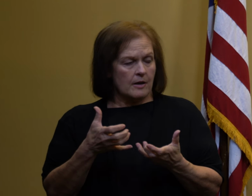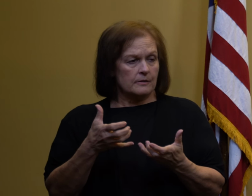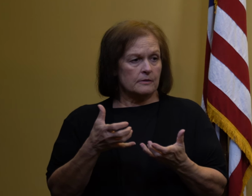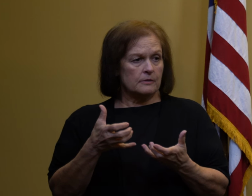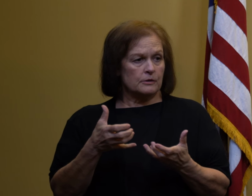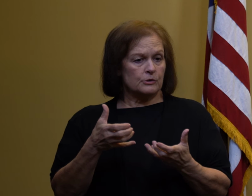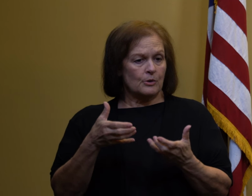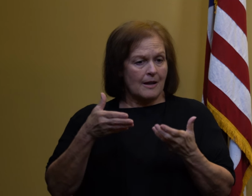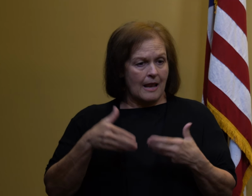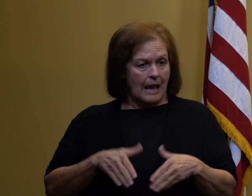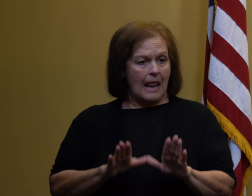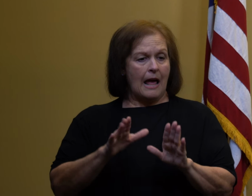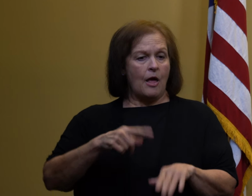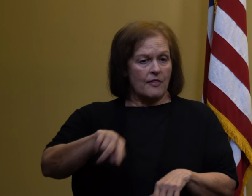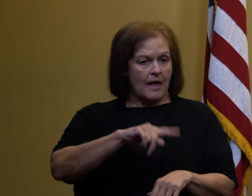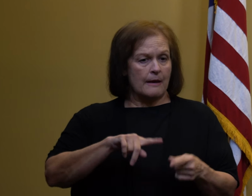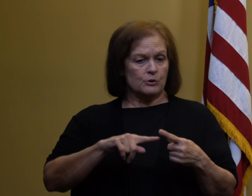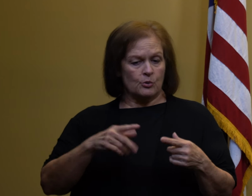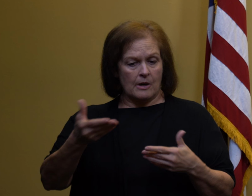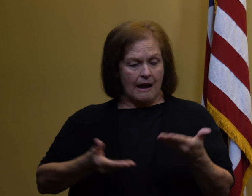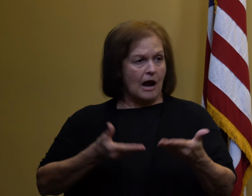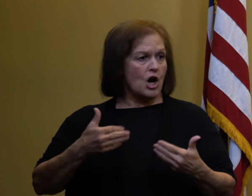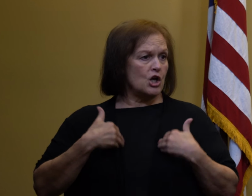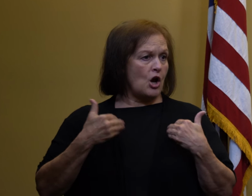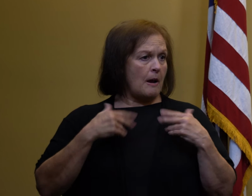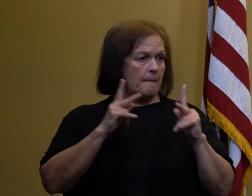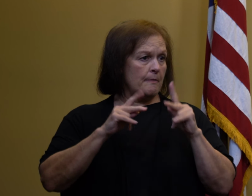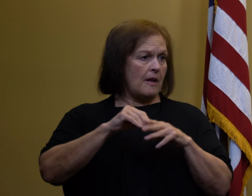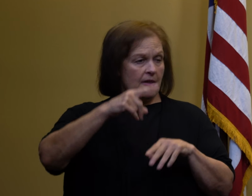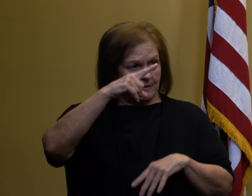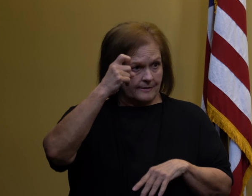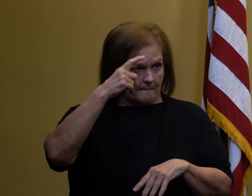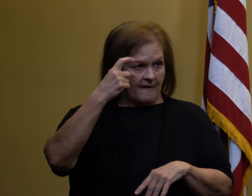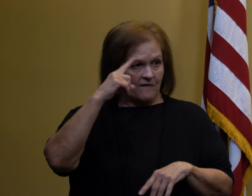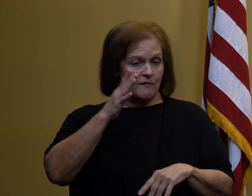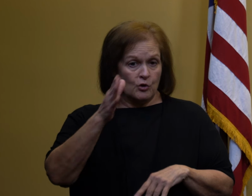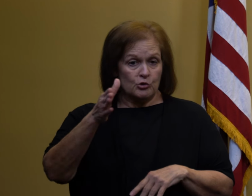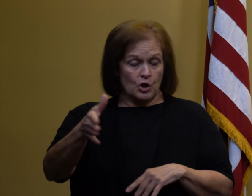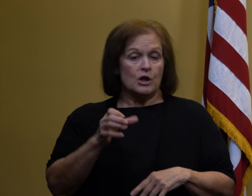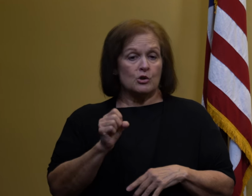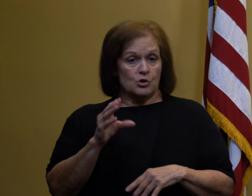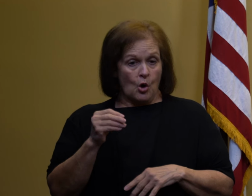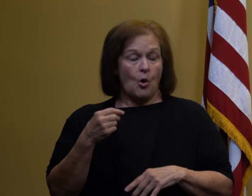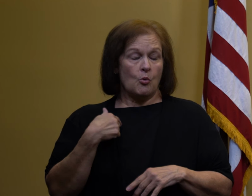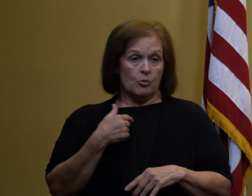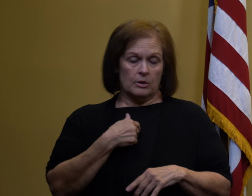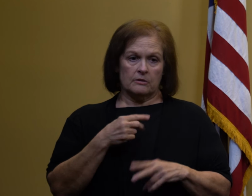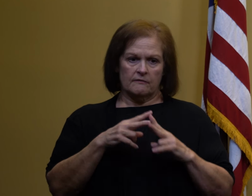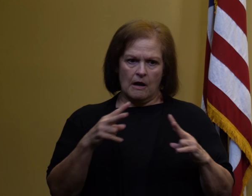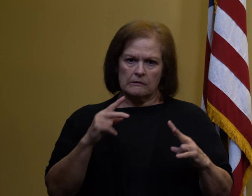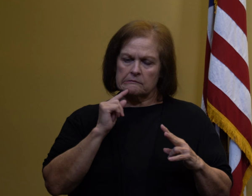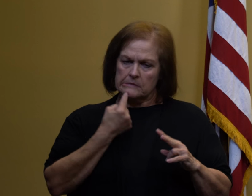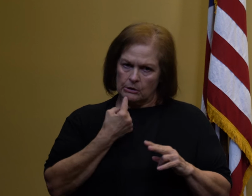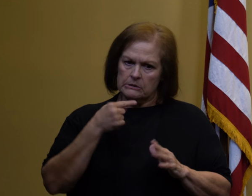allow for them to hire young people for summer employment in the future. So we went very deep on this, and we went